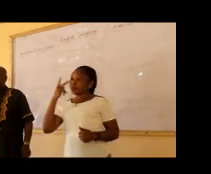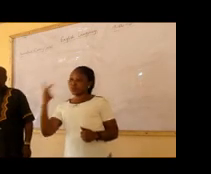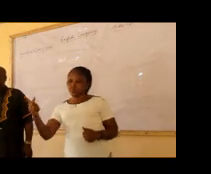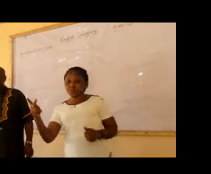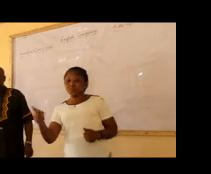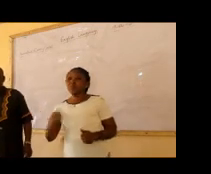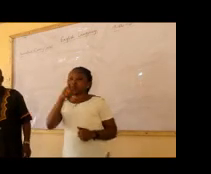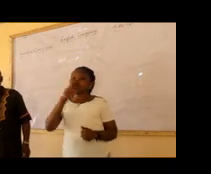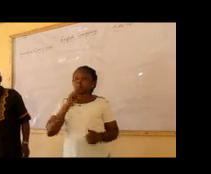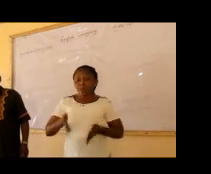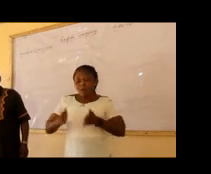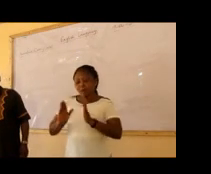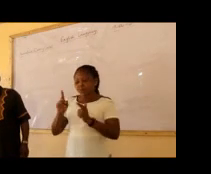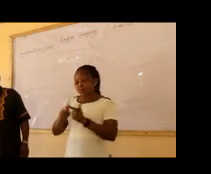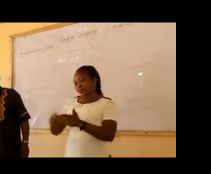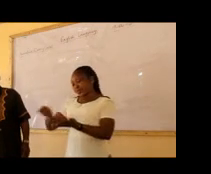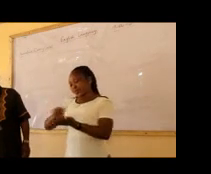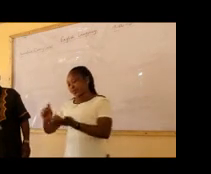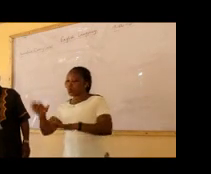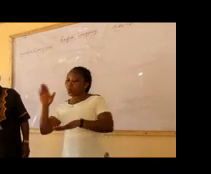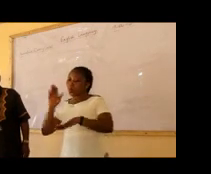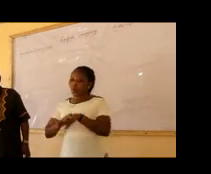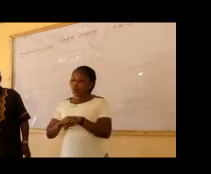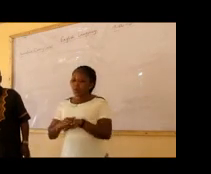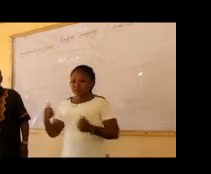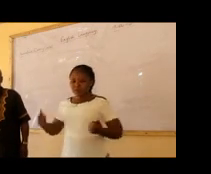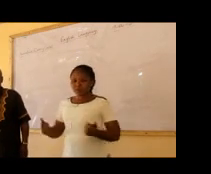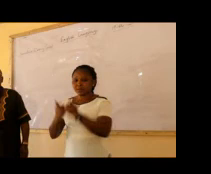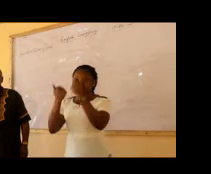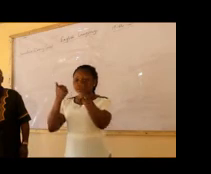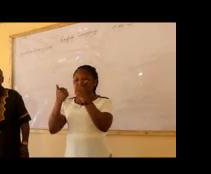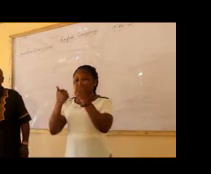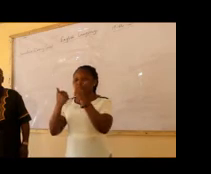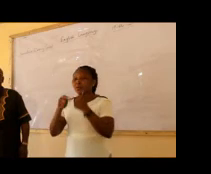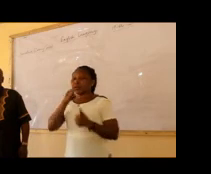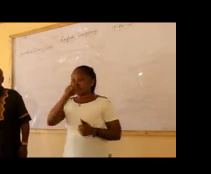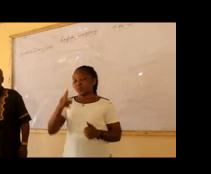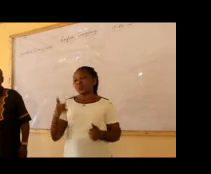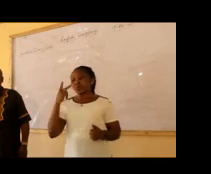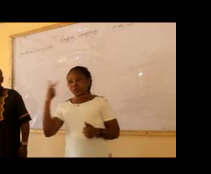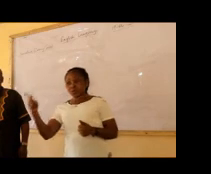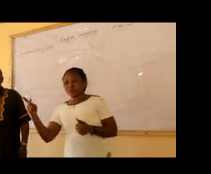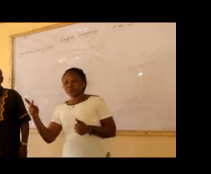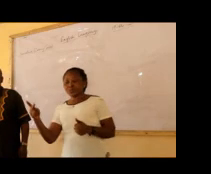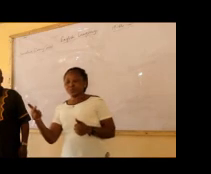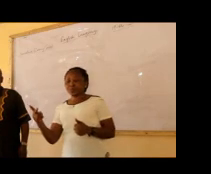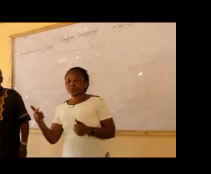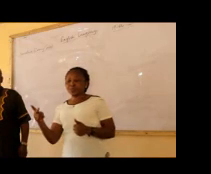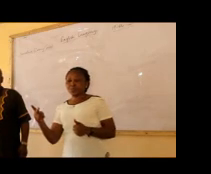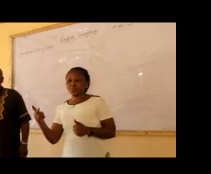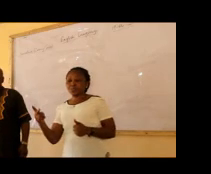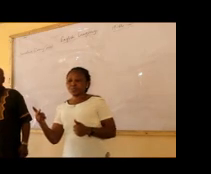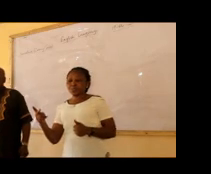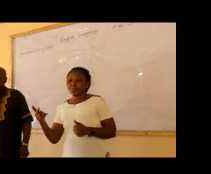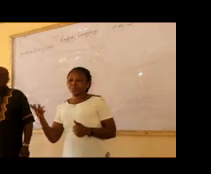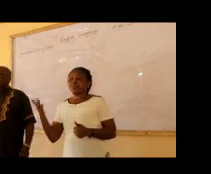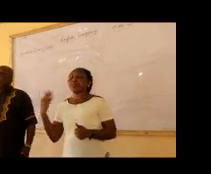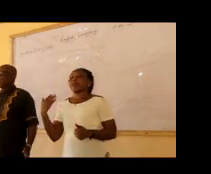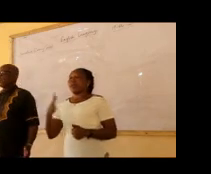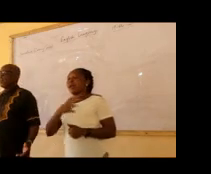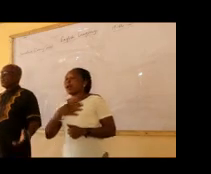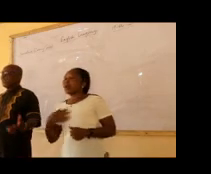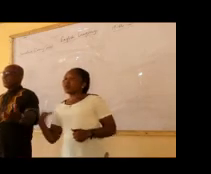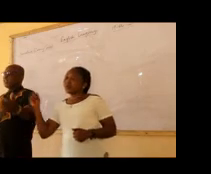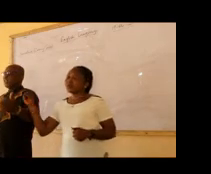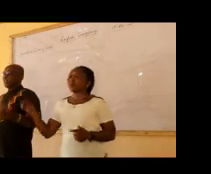You were asked to write on an accident I witnessed. And so